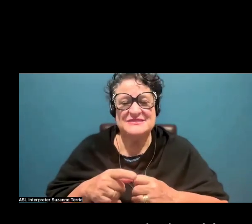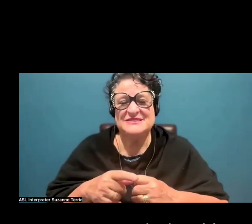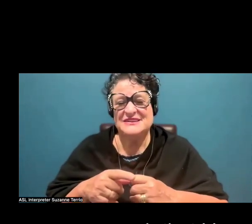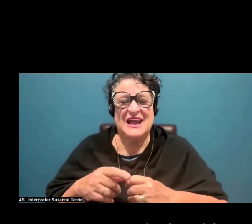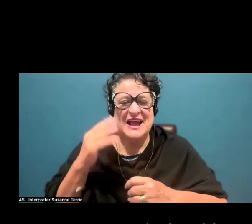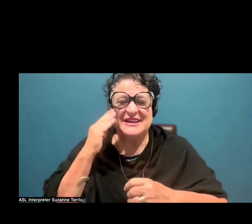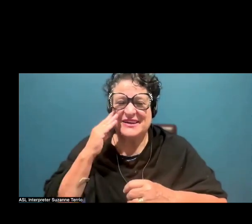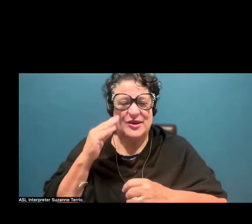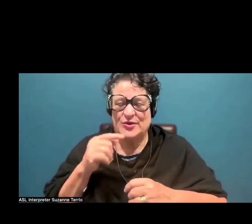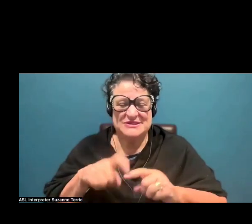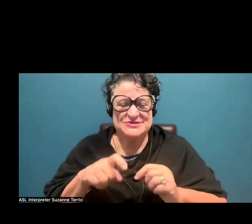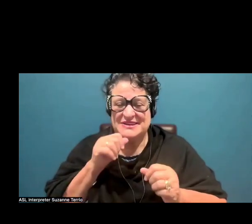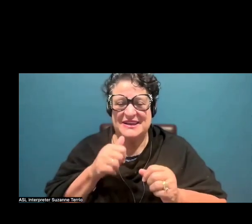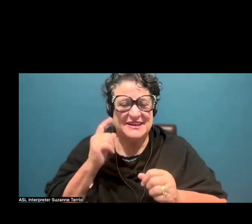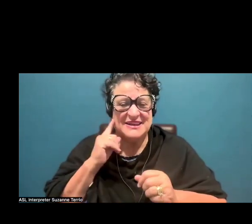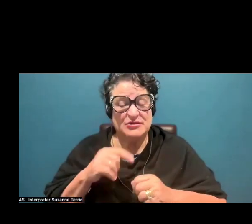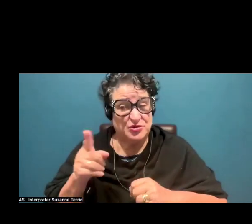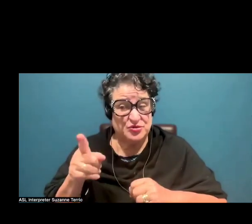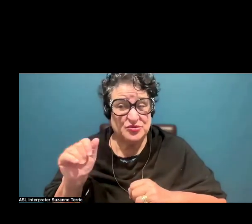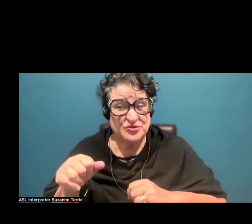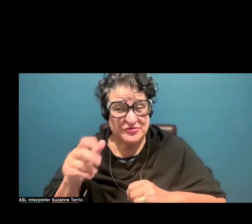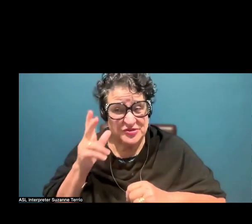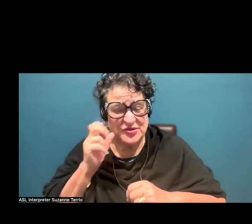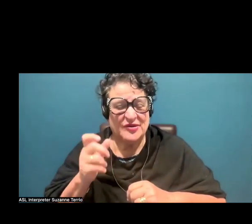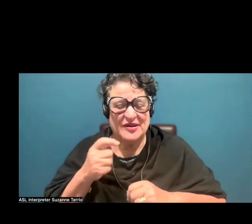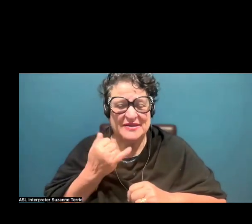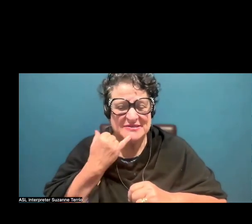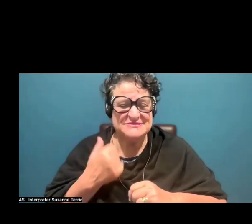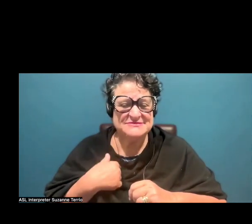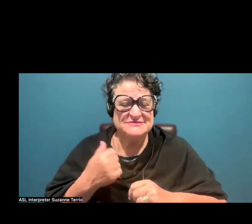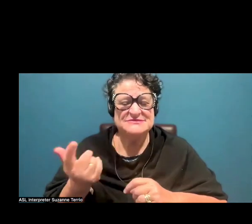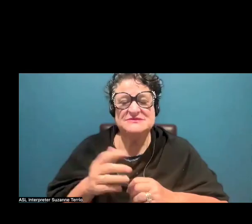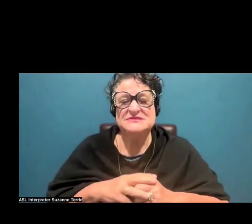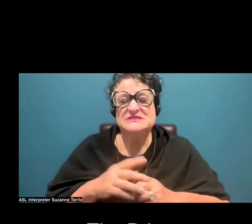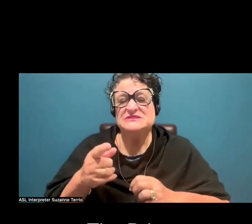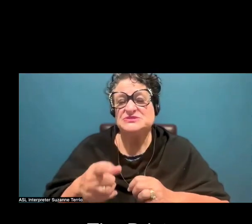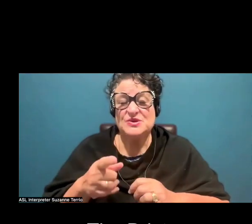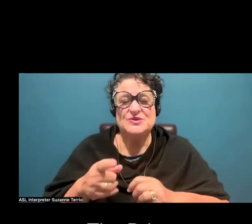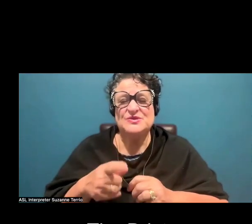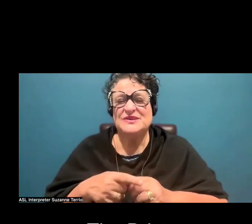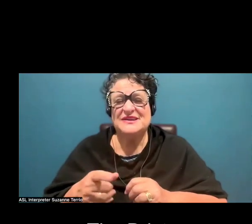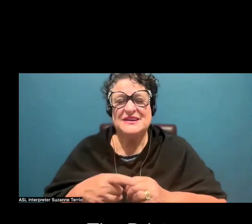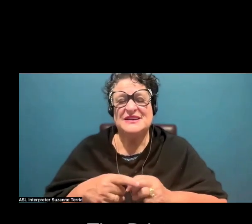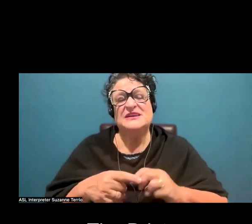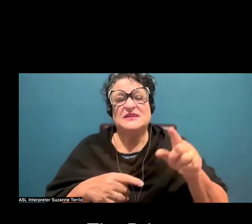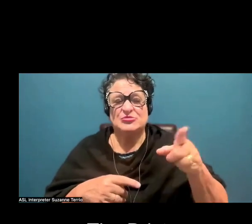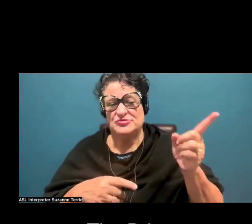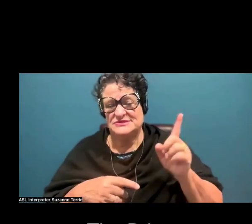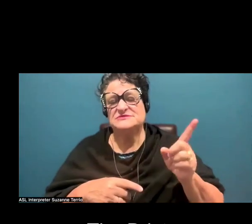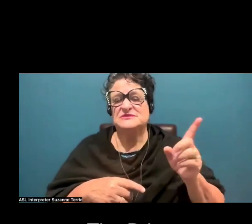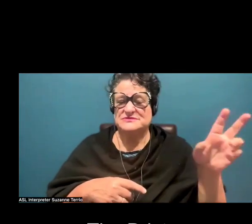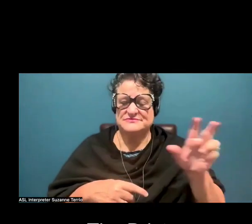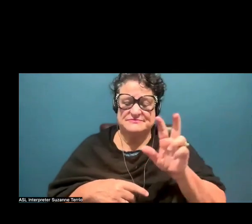I wasn't meant to hear it, you could have called. A stir of movement draws my attention. The Bristows are coming to take their seats, led